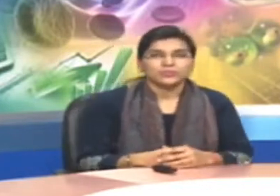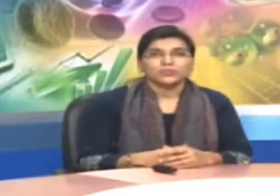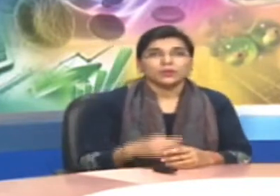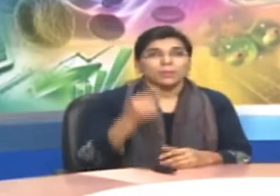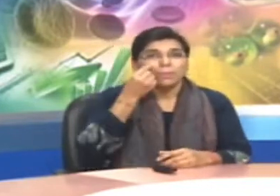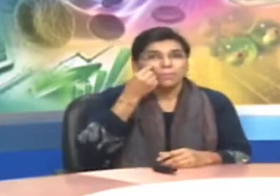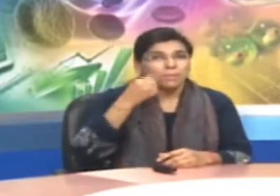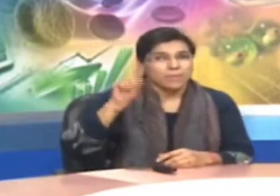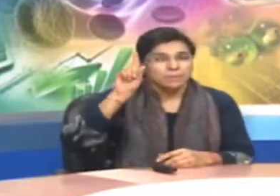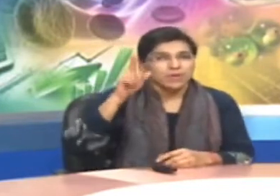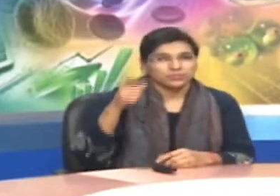As you see in the slide,